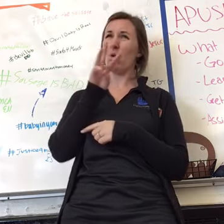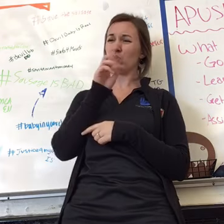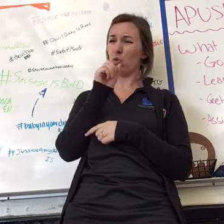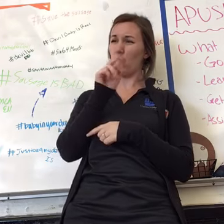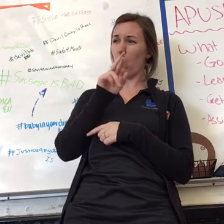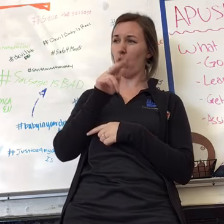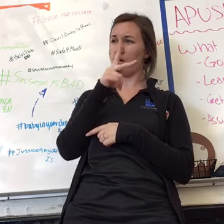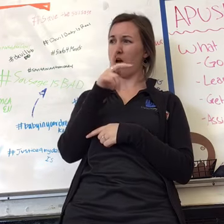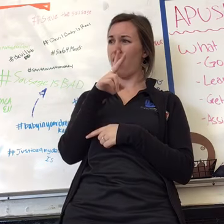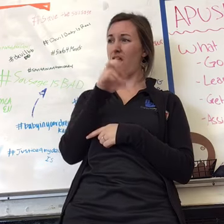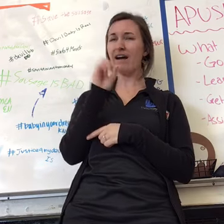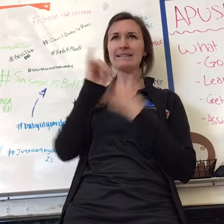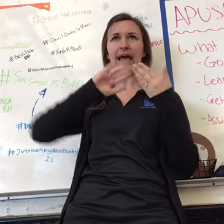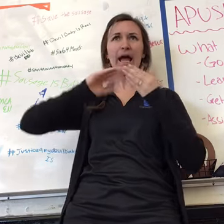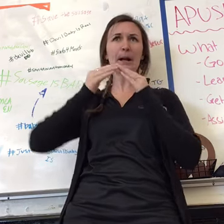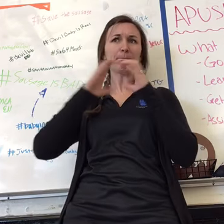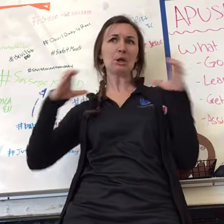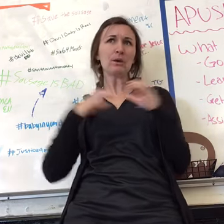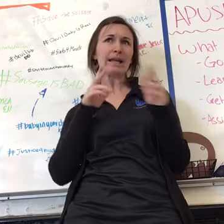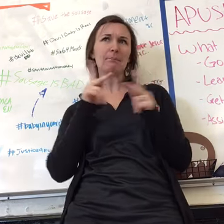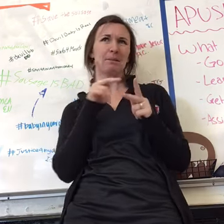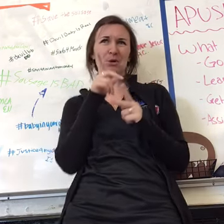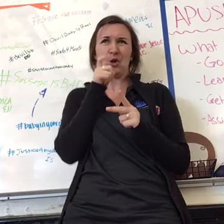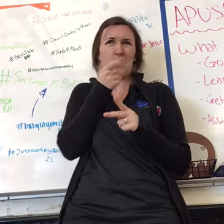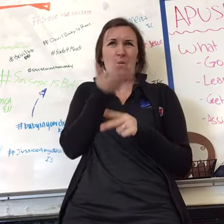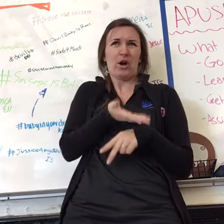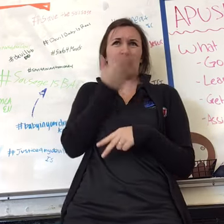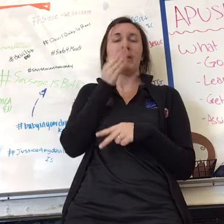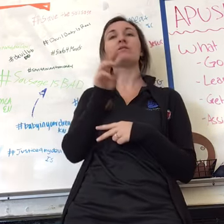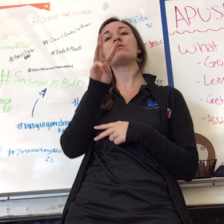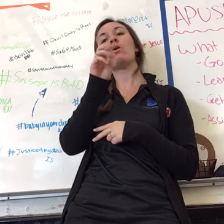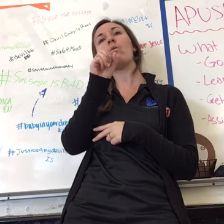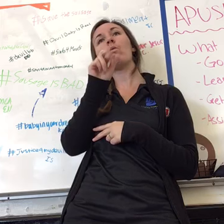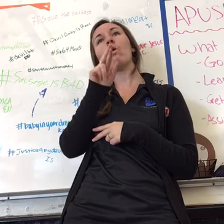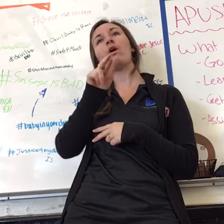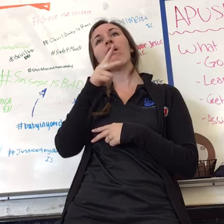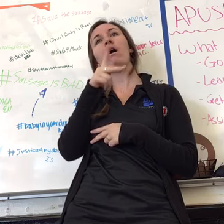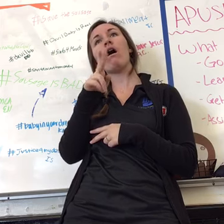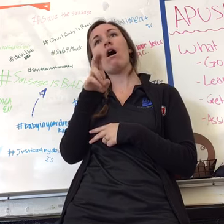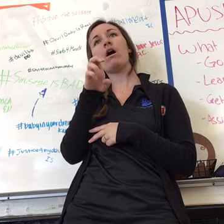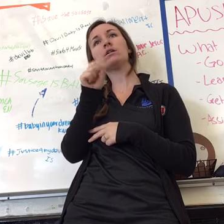just like who were they? So the Warhawks are going to be the...